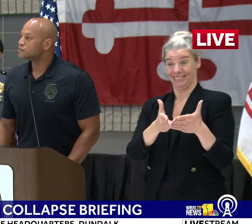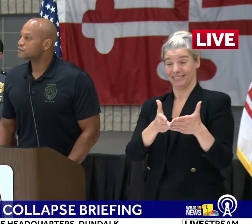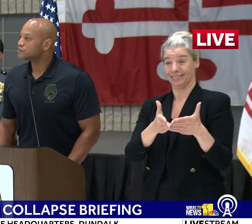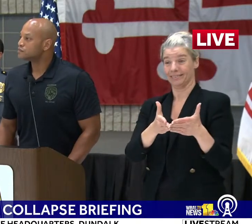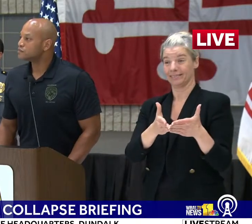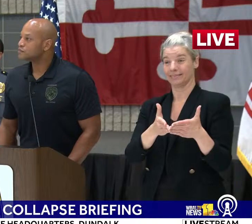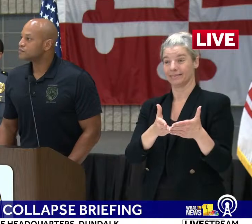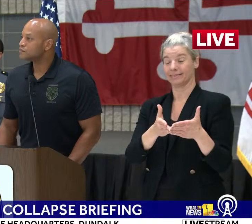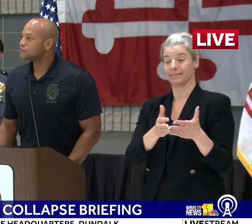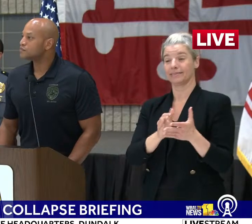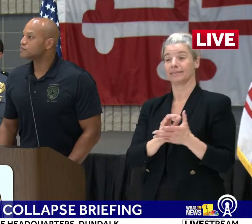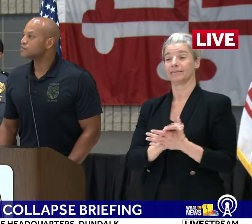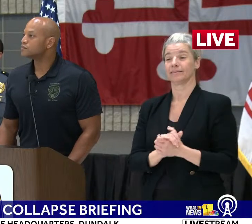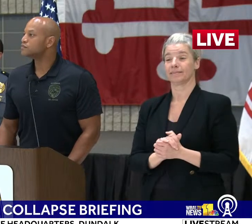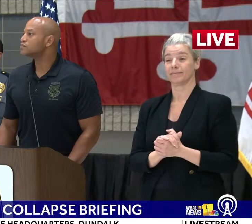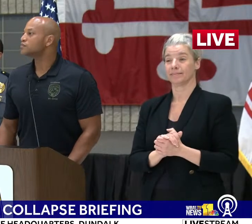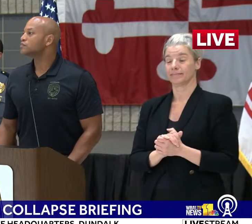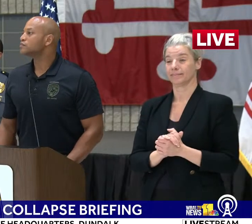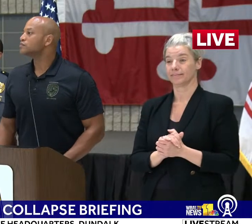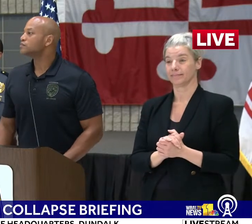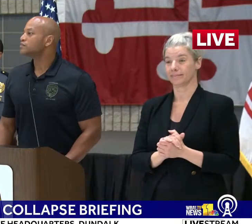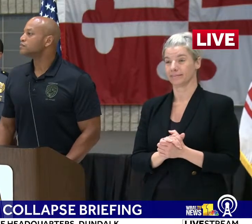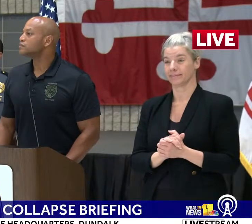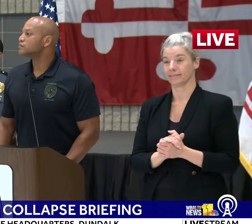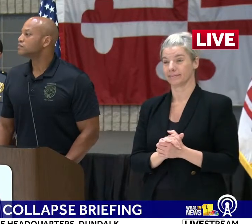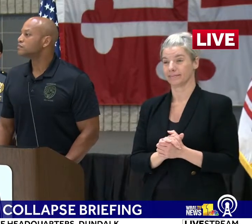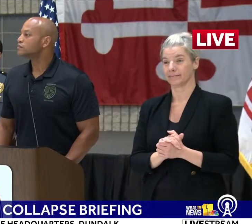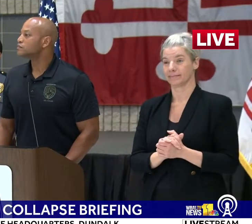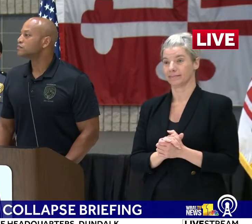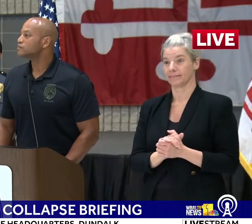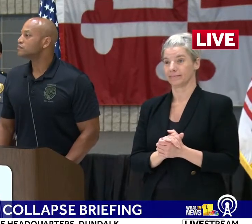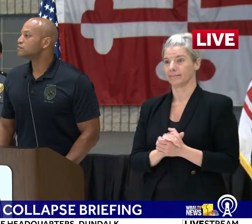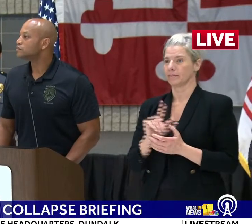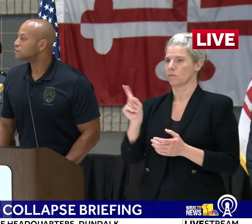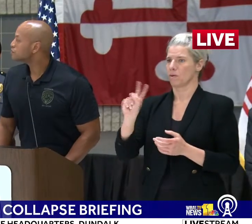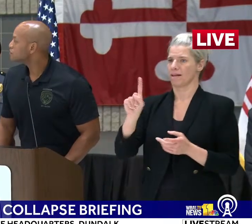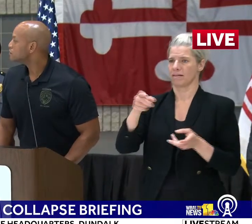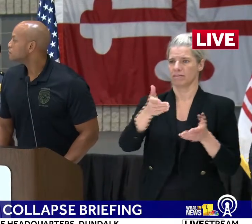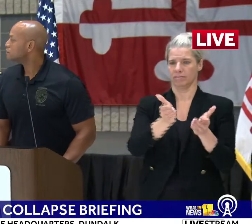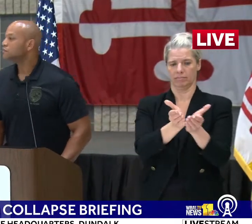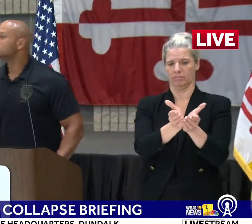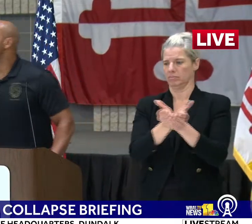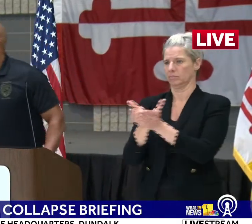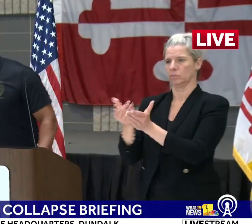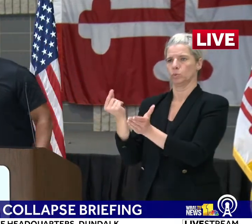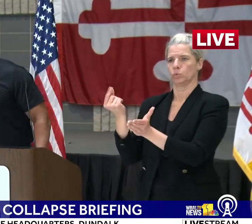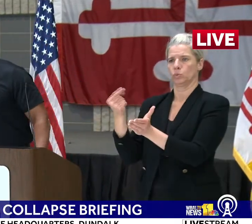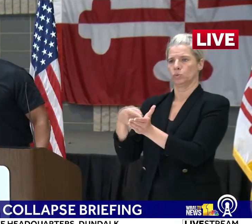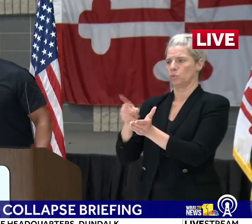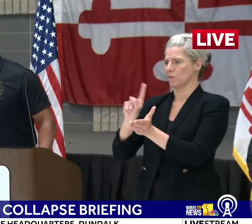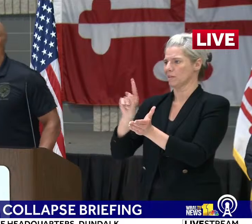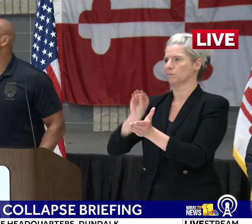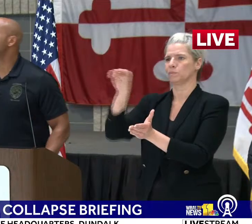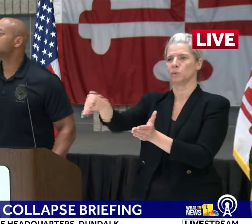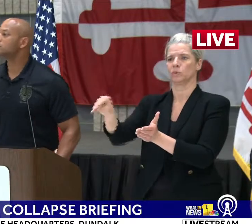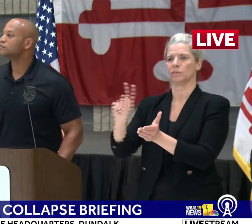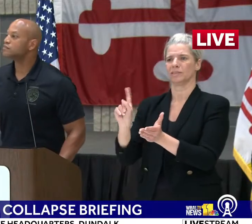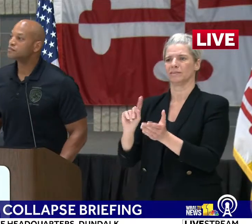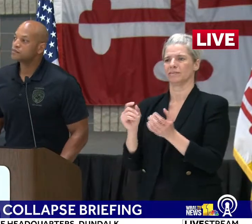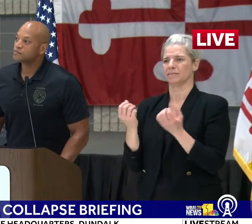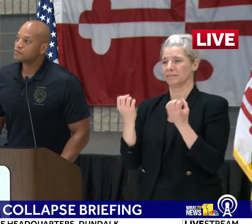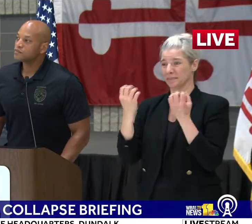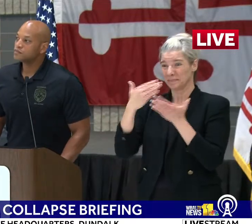will it be moved to the larger channel before you move it? And another quick question, how many